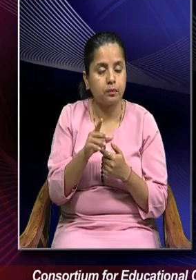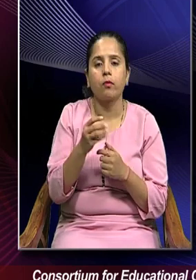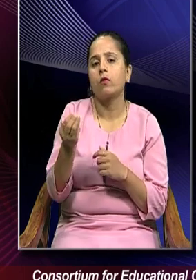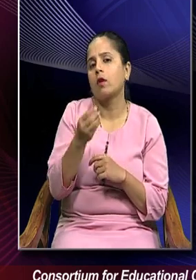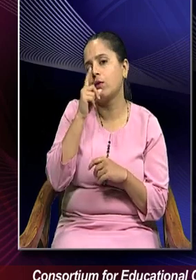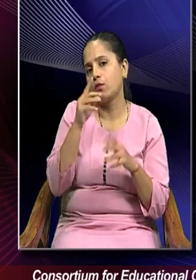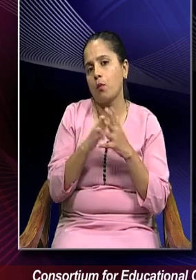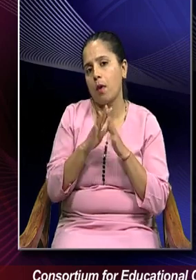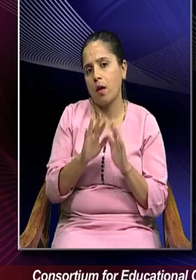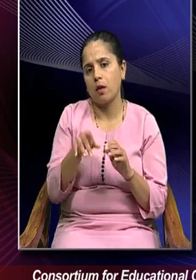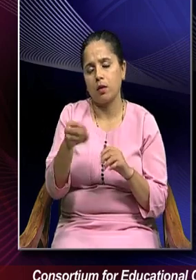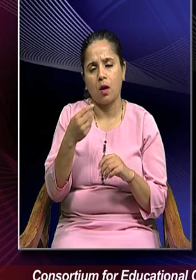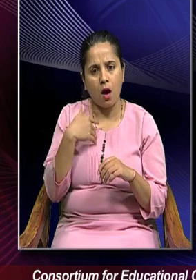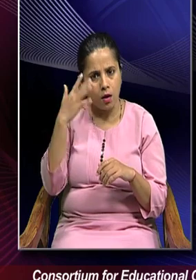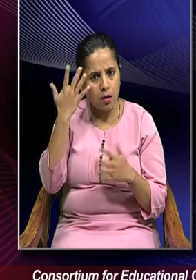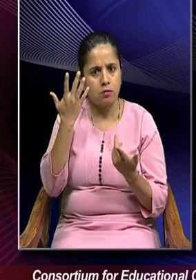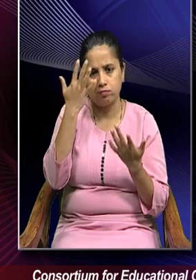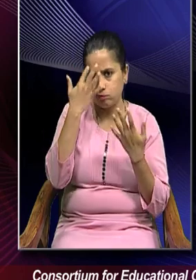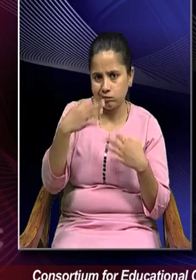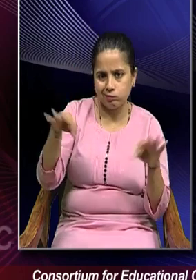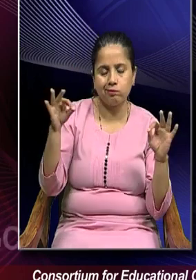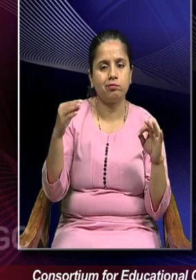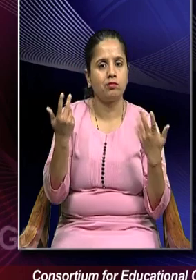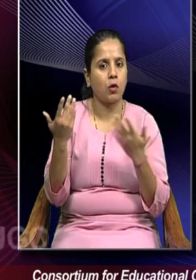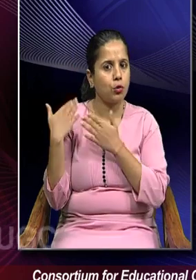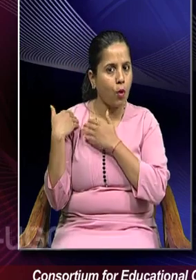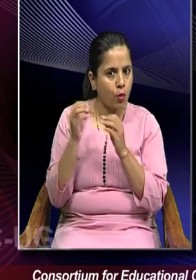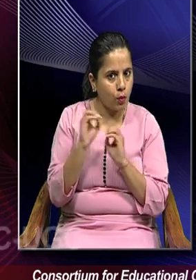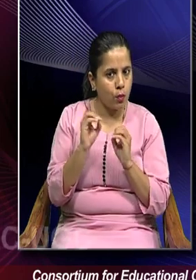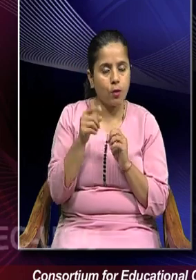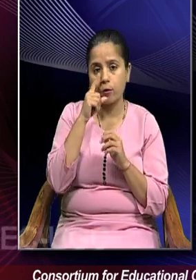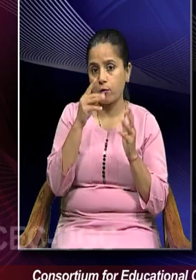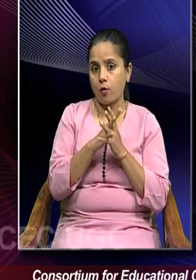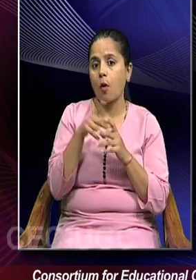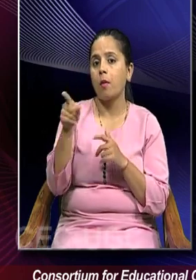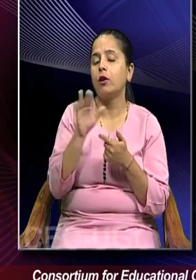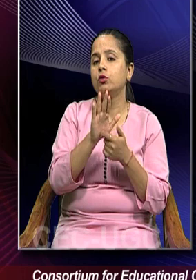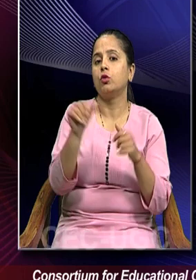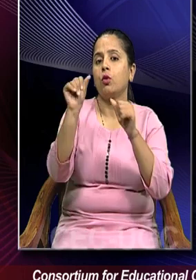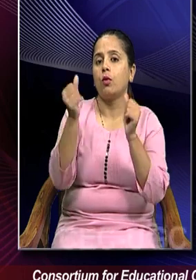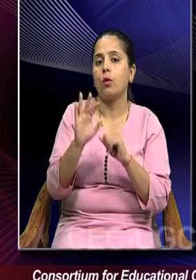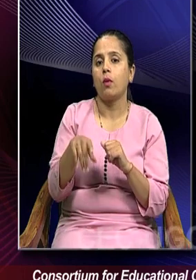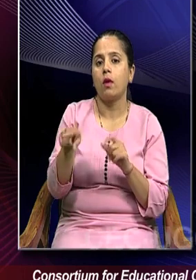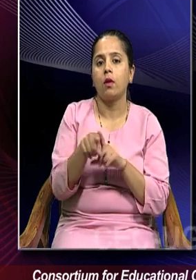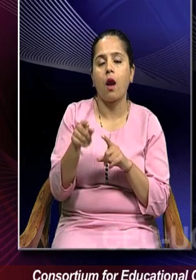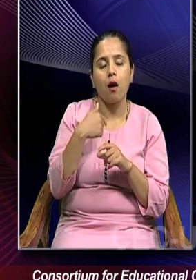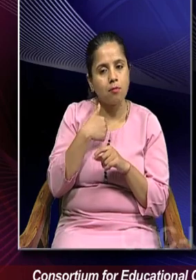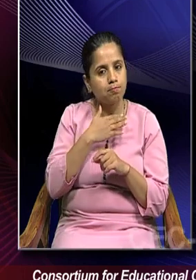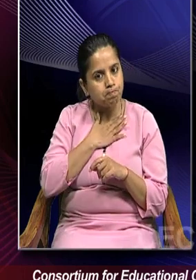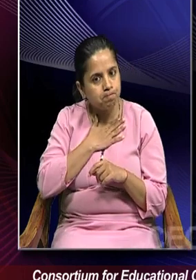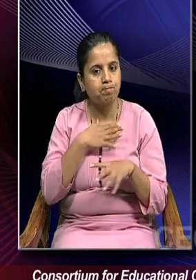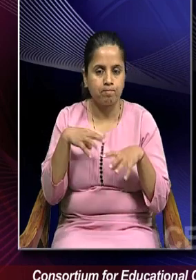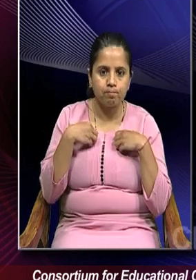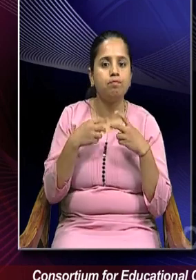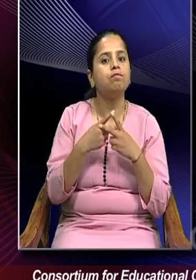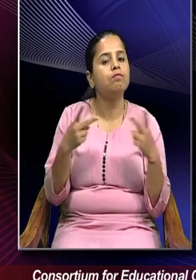as wayward, reckless and irresponsible, and women characters, they were being shown as epitome of virtue. So, such